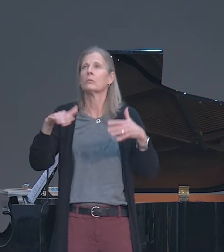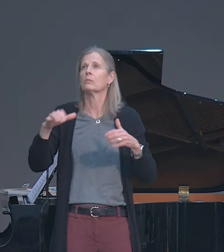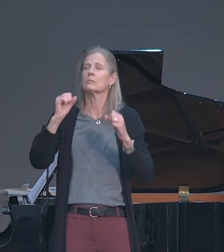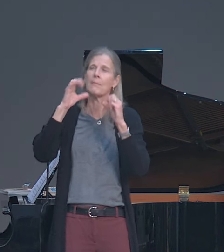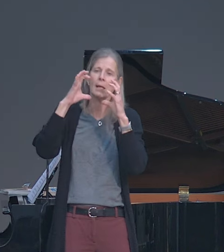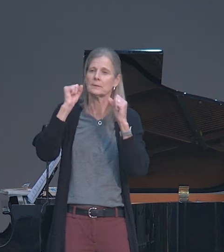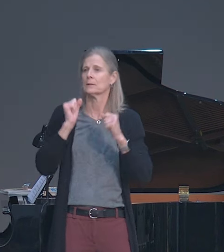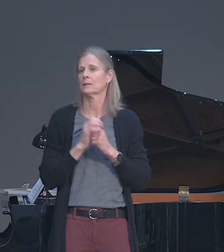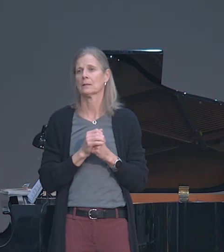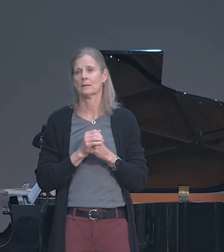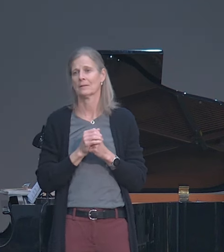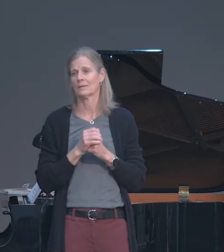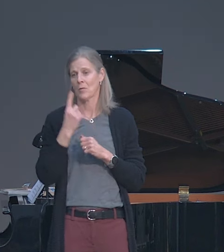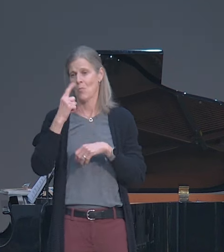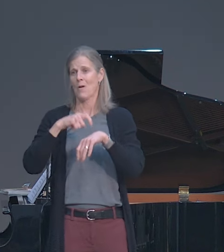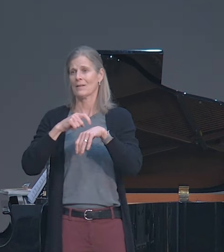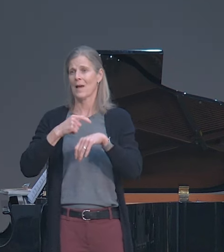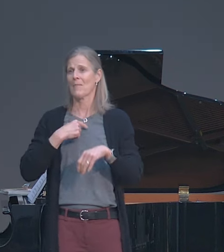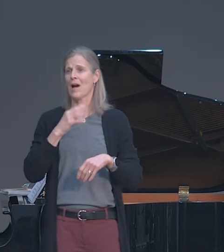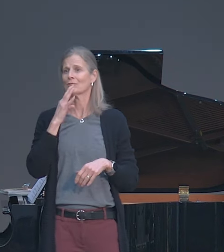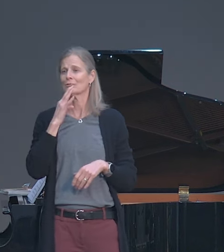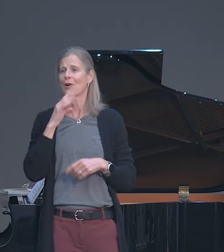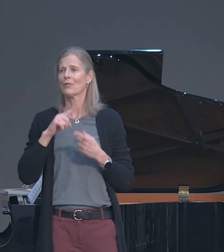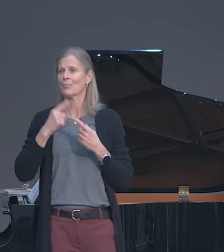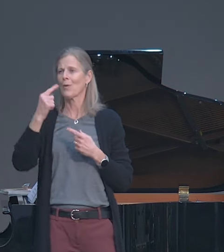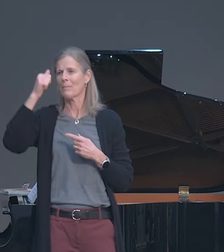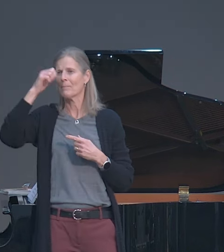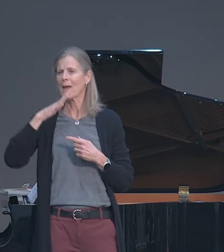immense. In fact, one time I was talking to a guy, he's